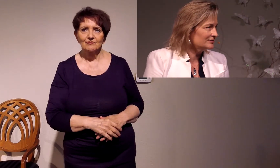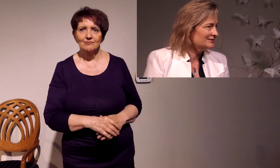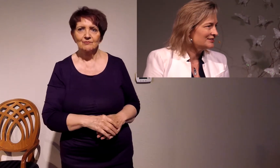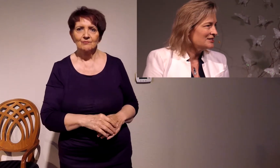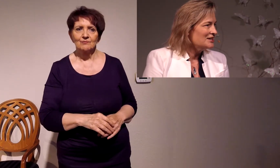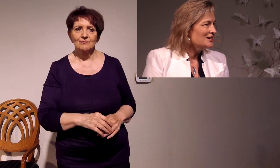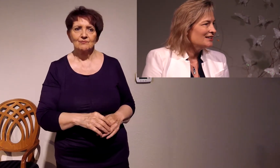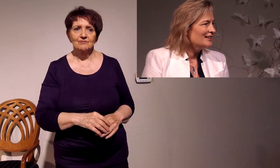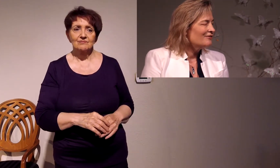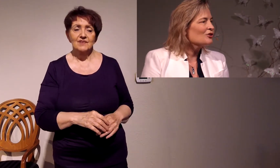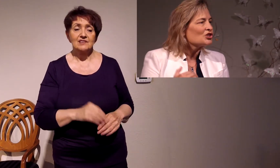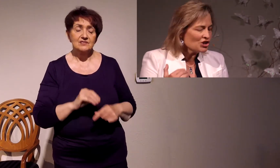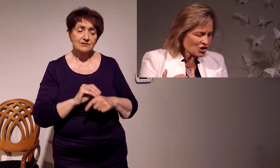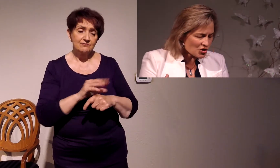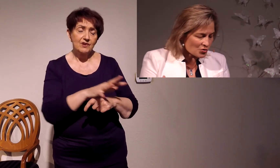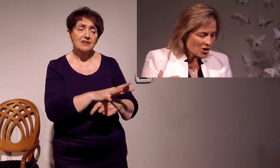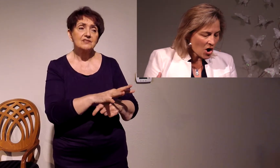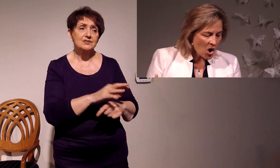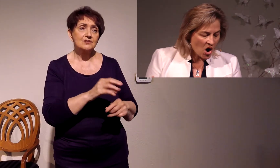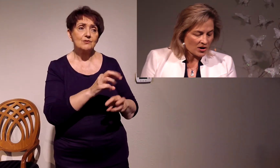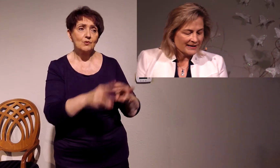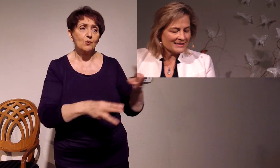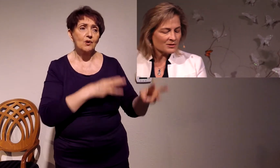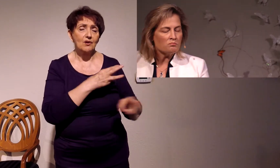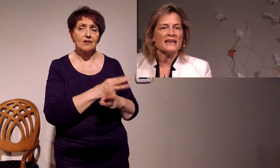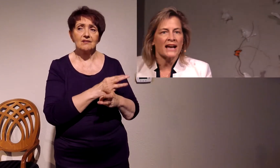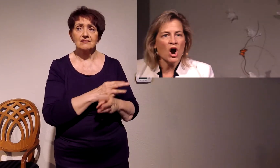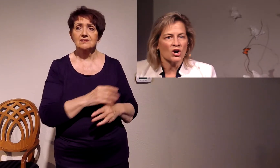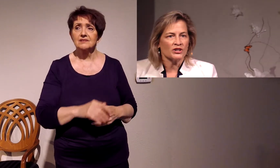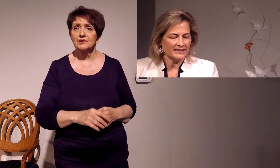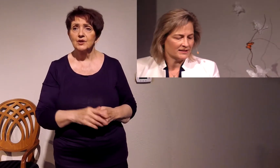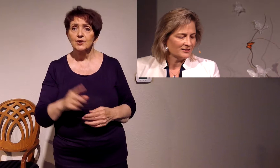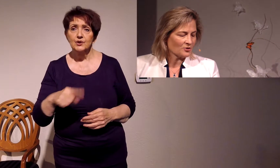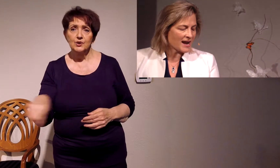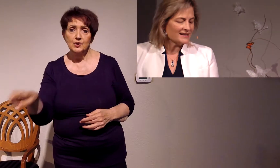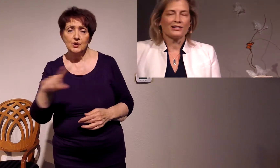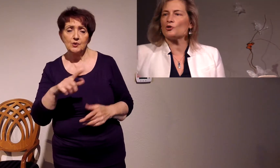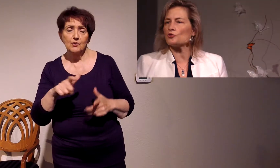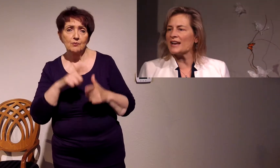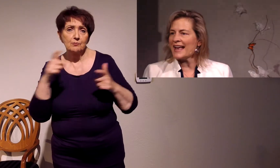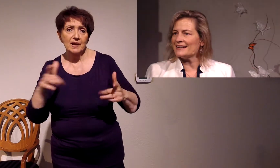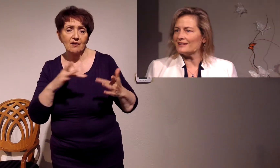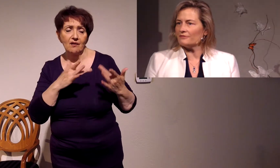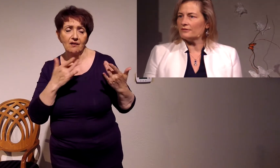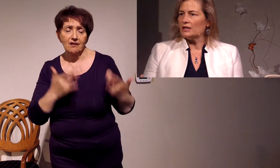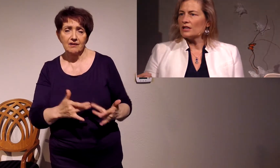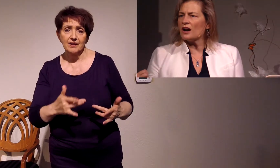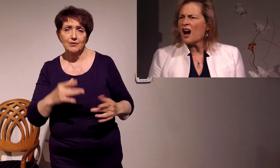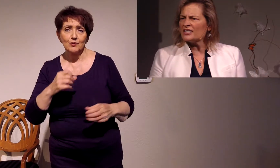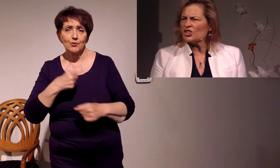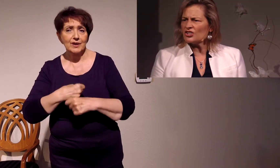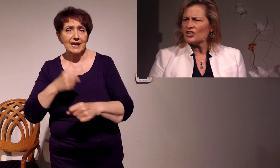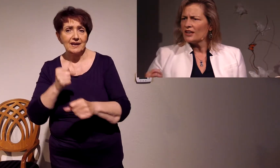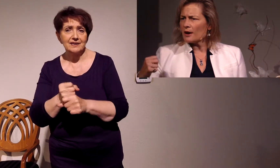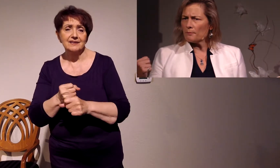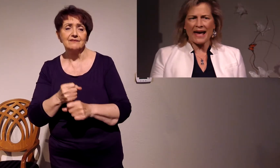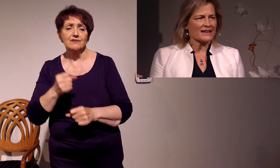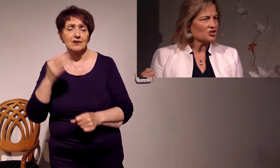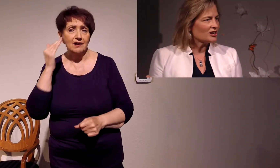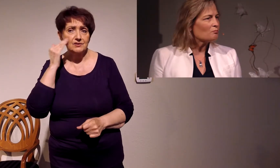down. For you are this big-hearted, right? Creative,